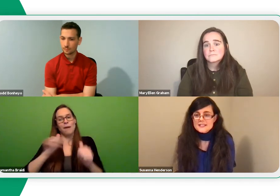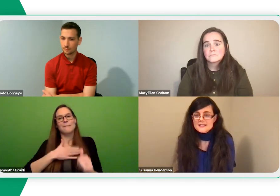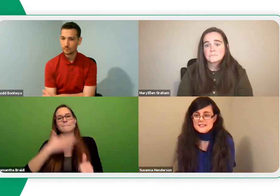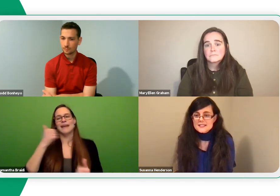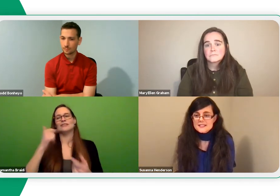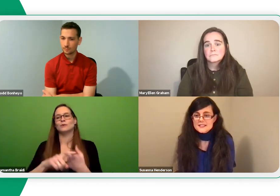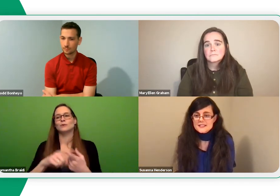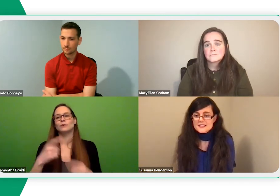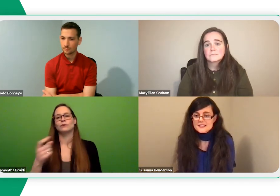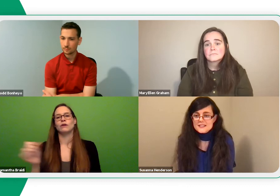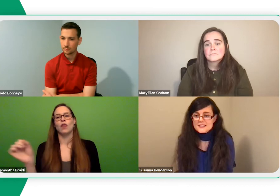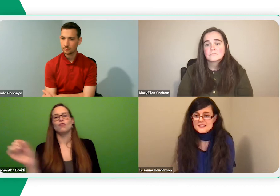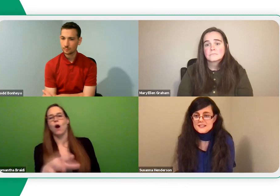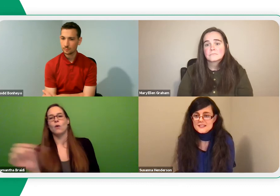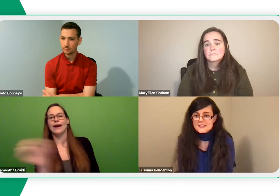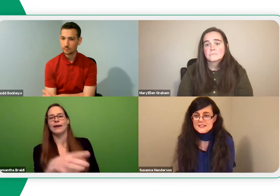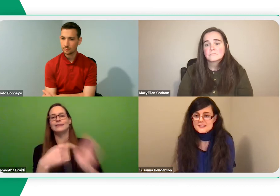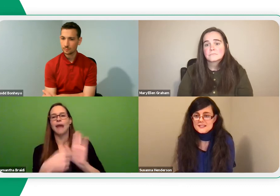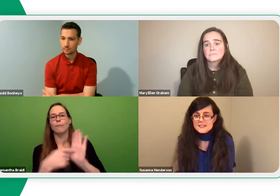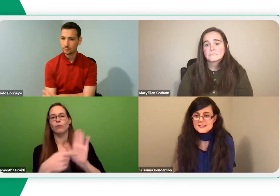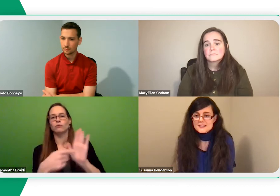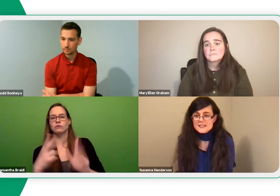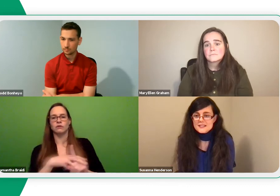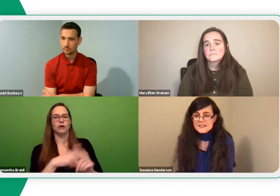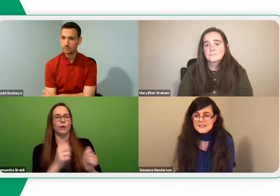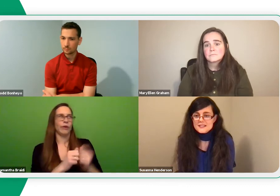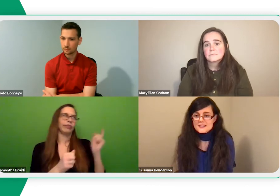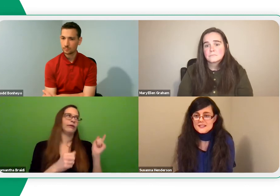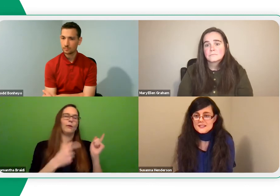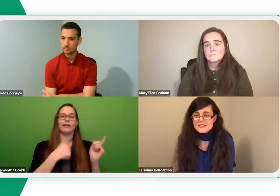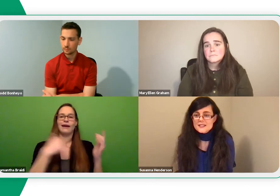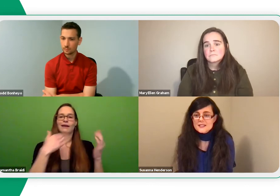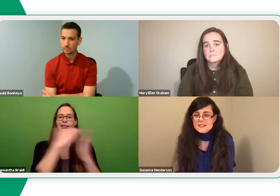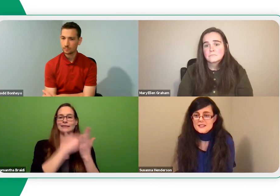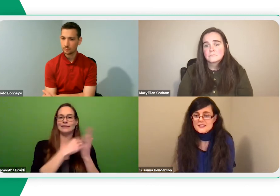that's what the situation is. So I, as a teacher, try my best